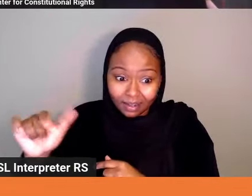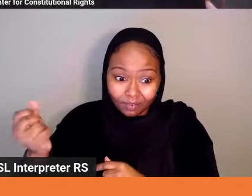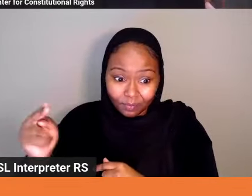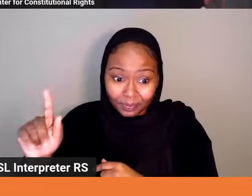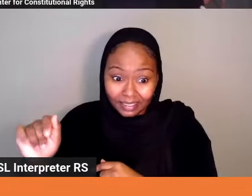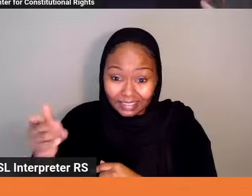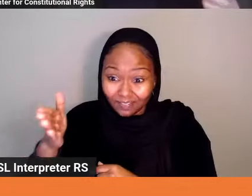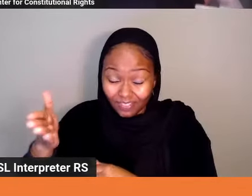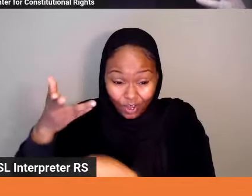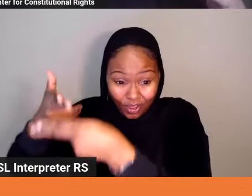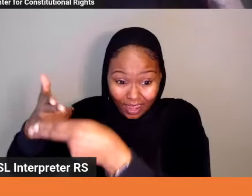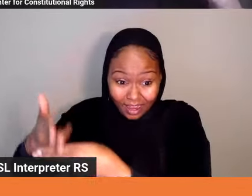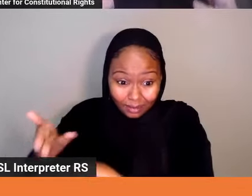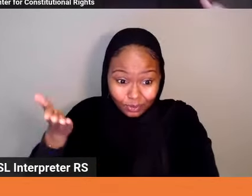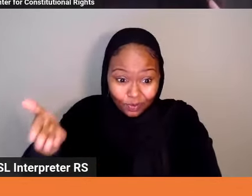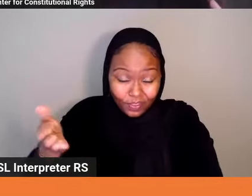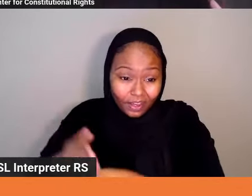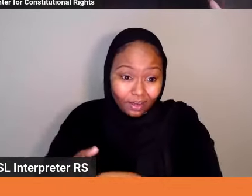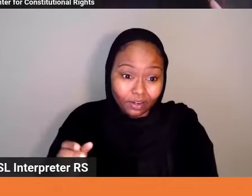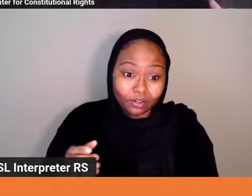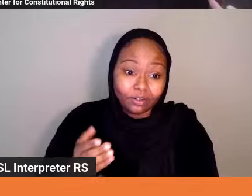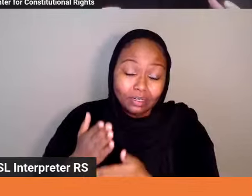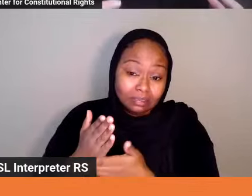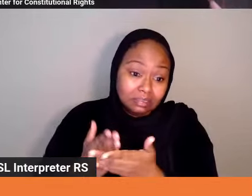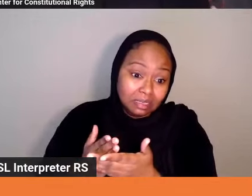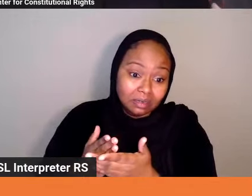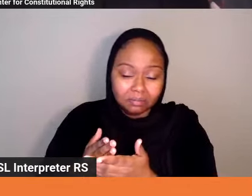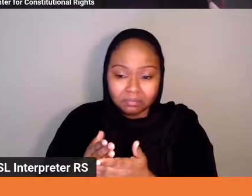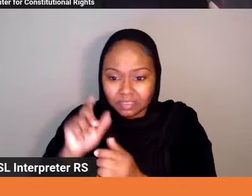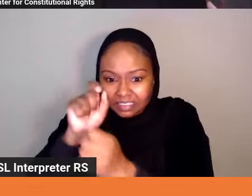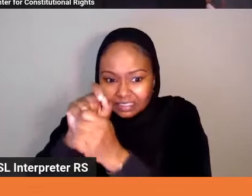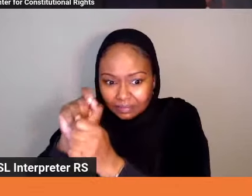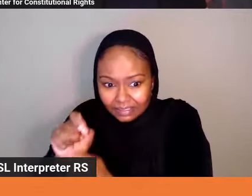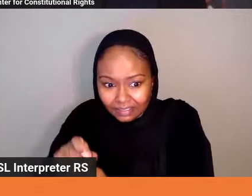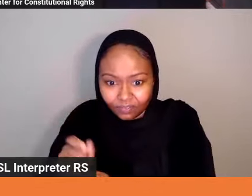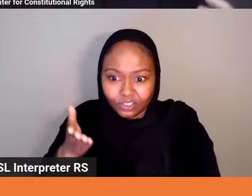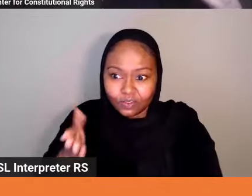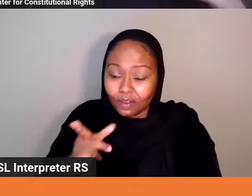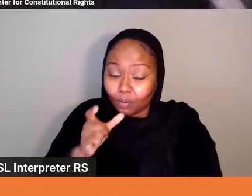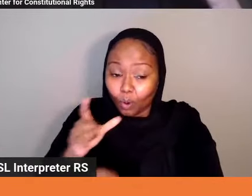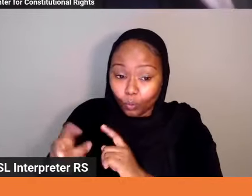there, some details about who they are,